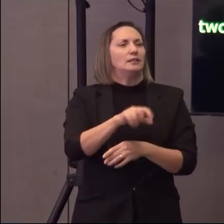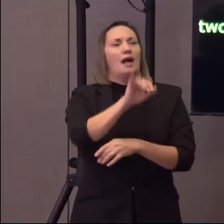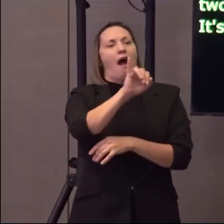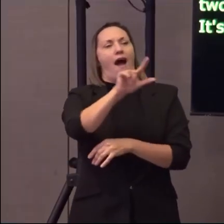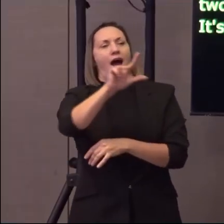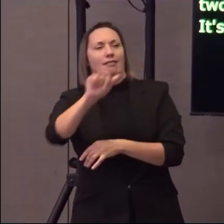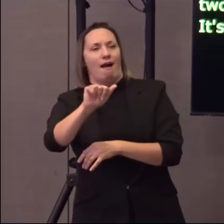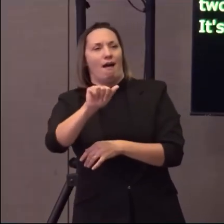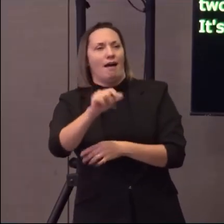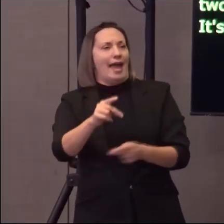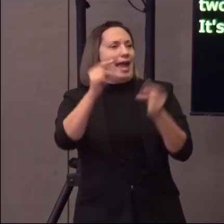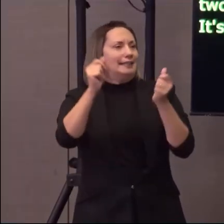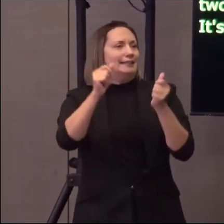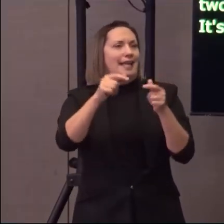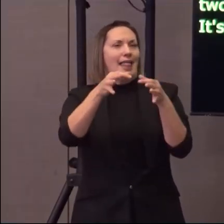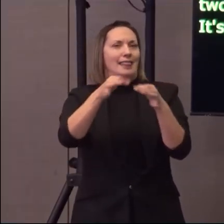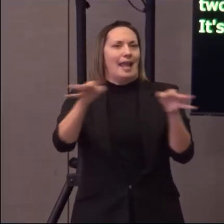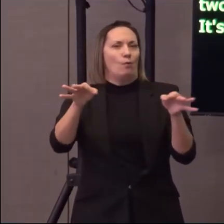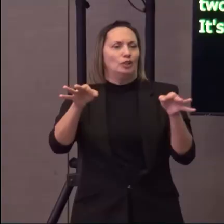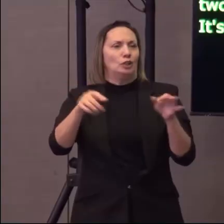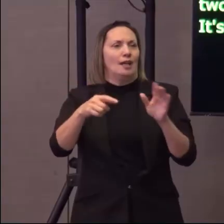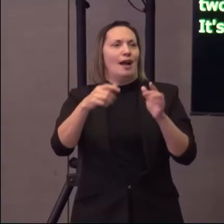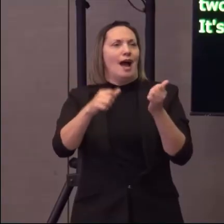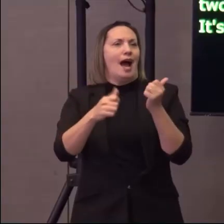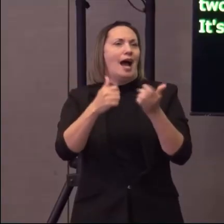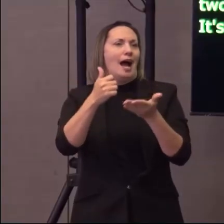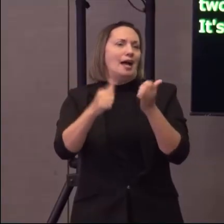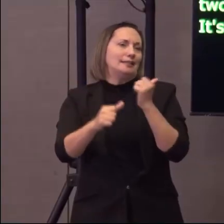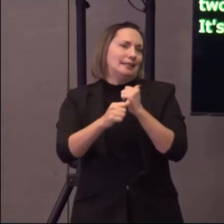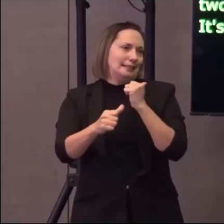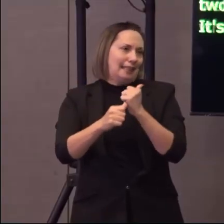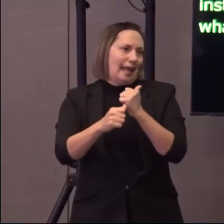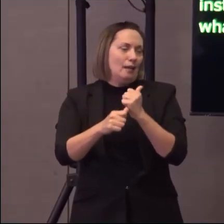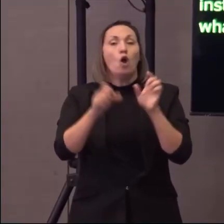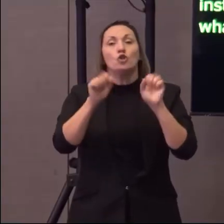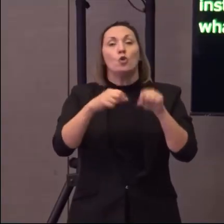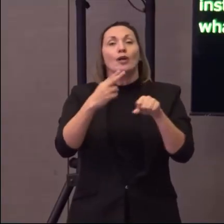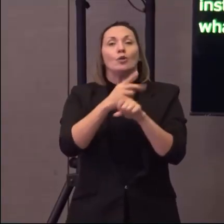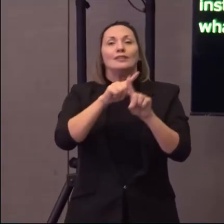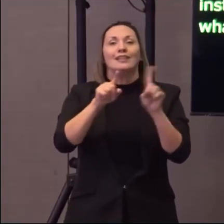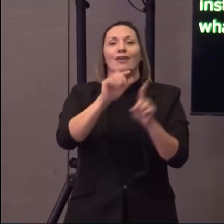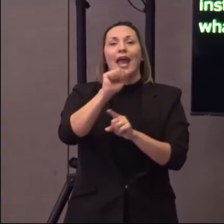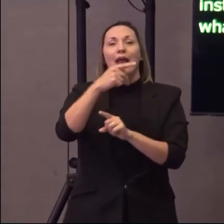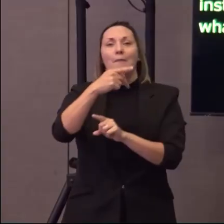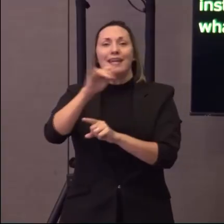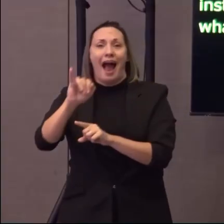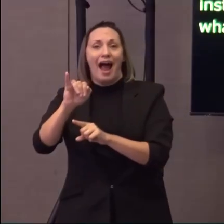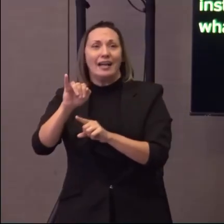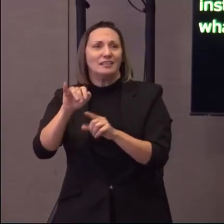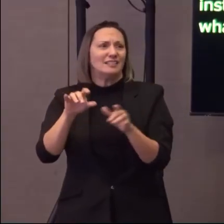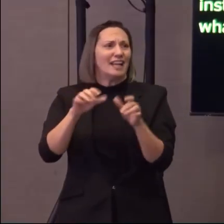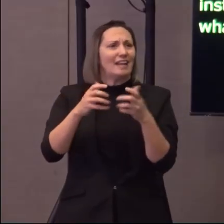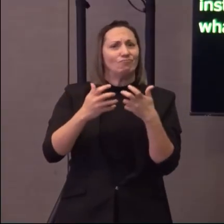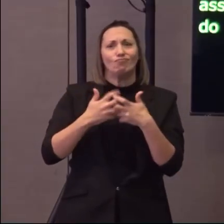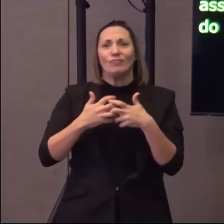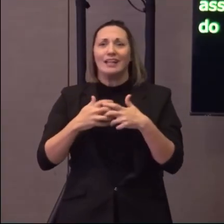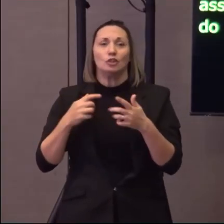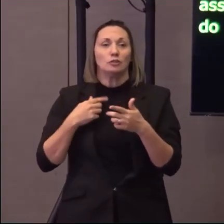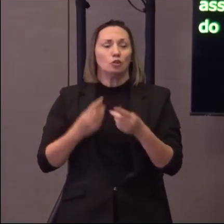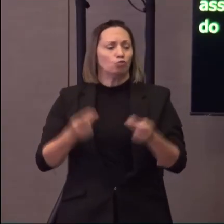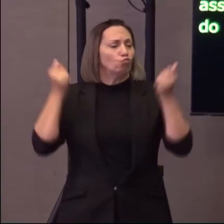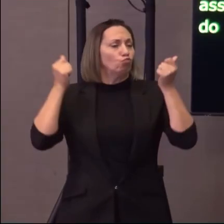Assistant. And what it allows you to do is use different APIs and engines that are out there to do